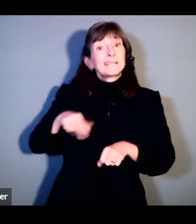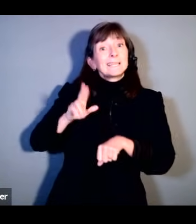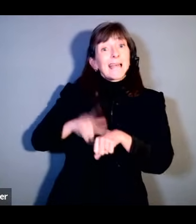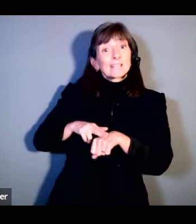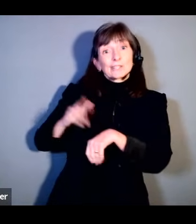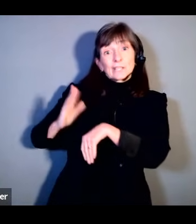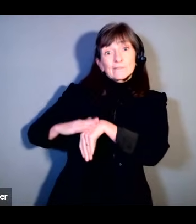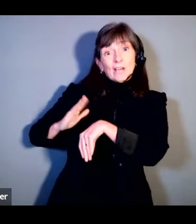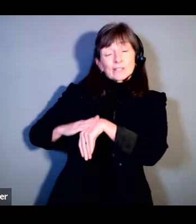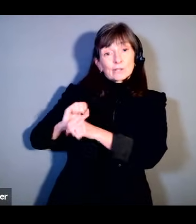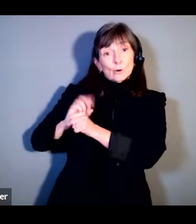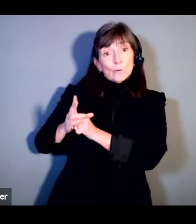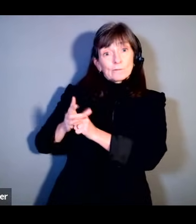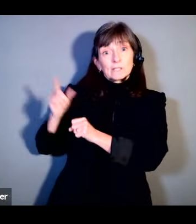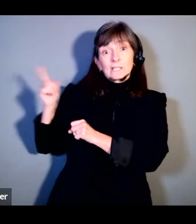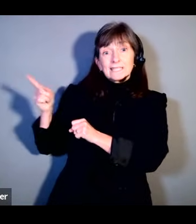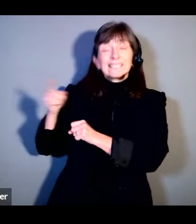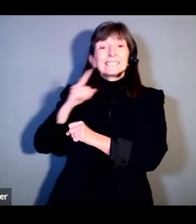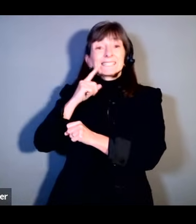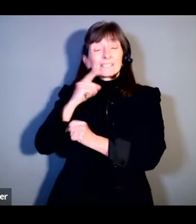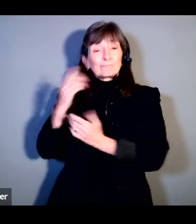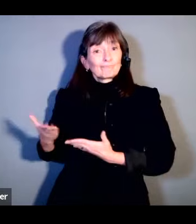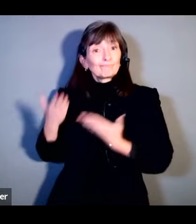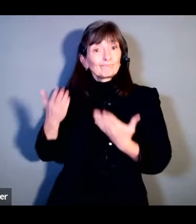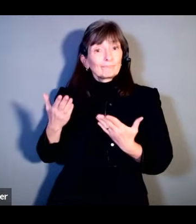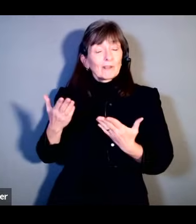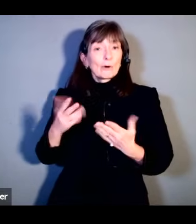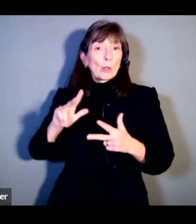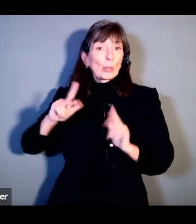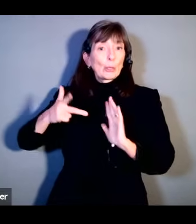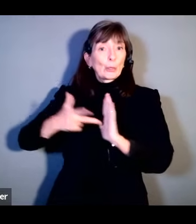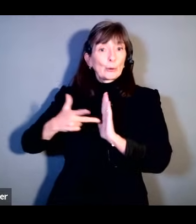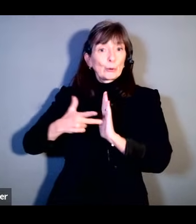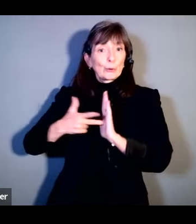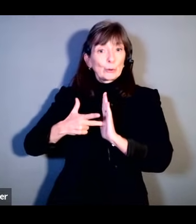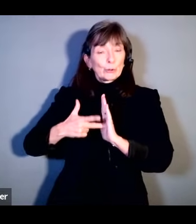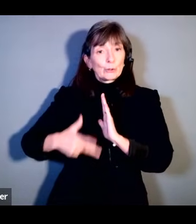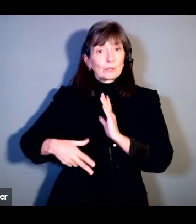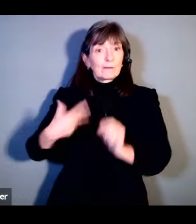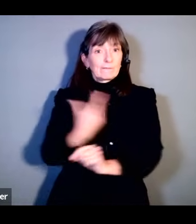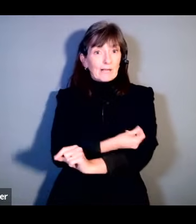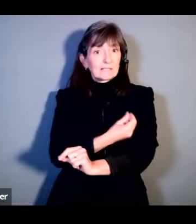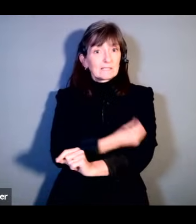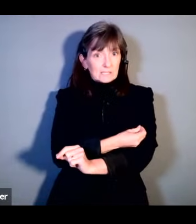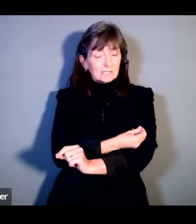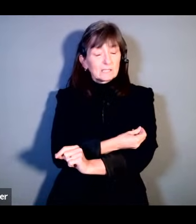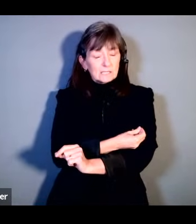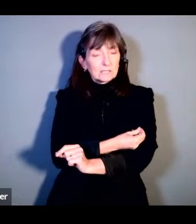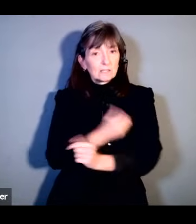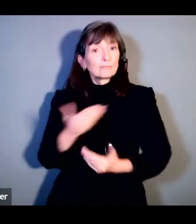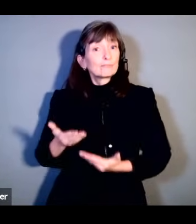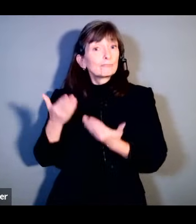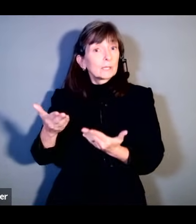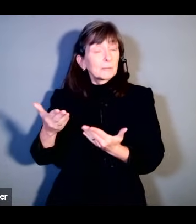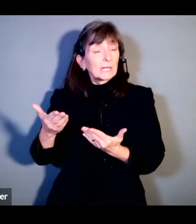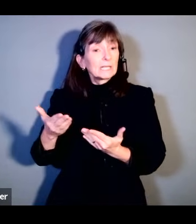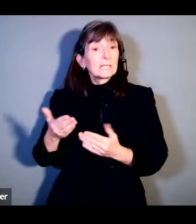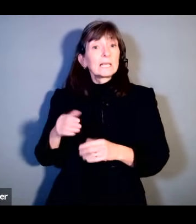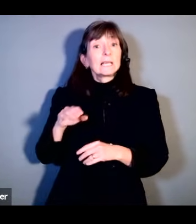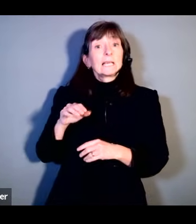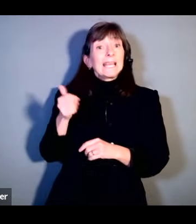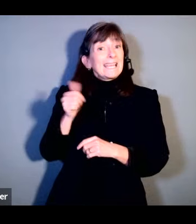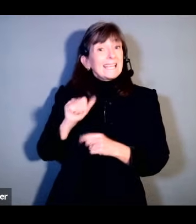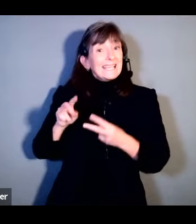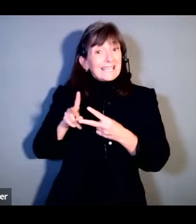issued new recommendations for booster doses in select populations last week. And a booster dose of an authorized mRNA